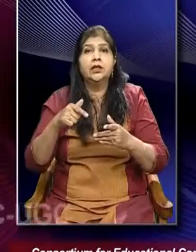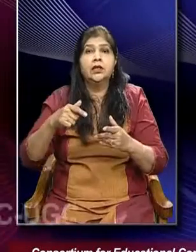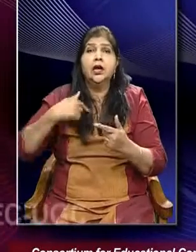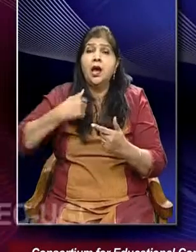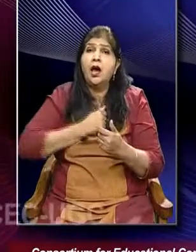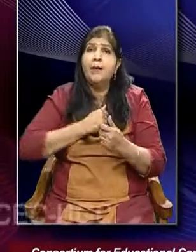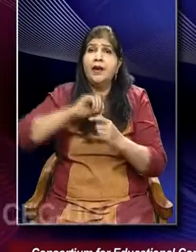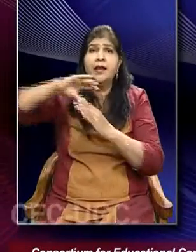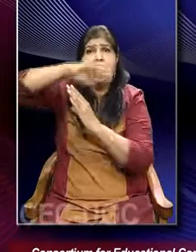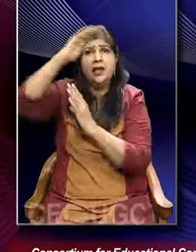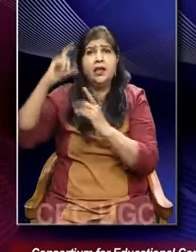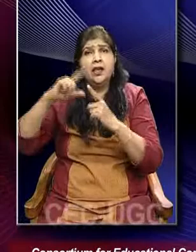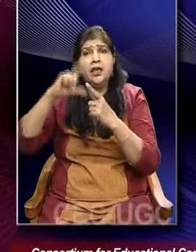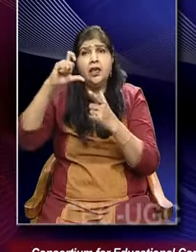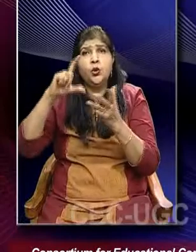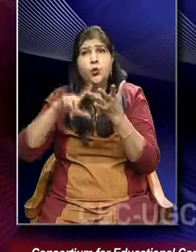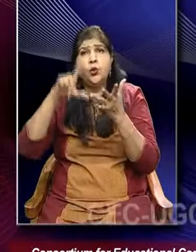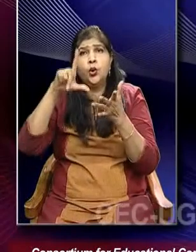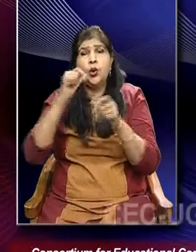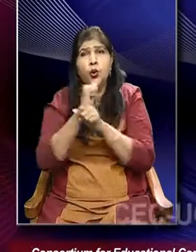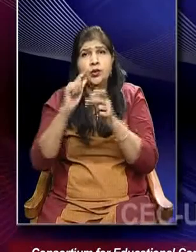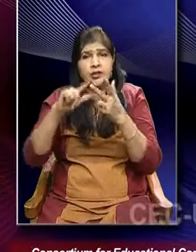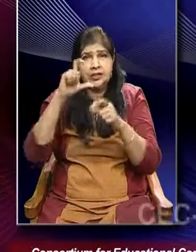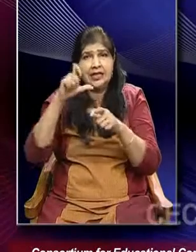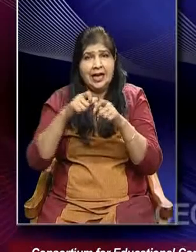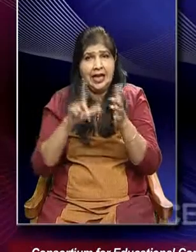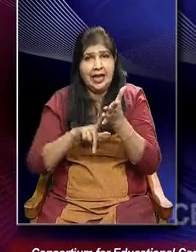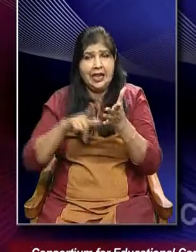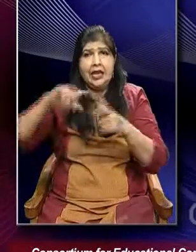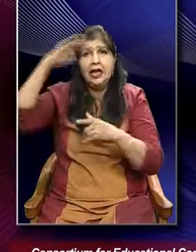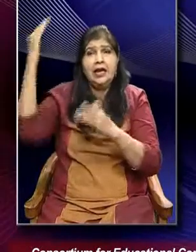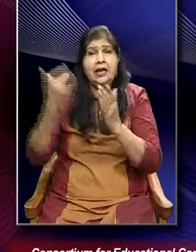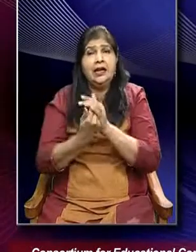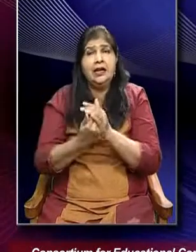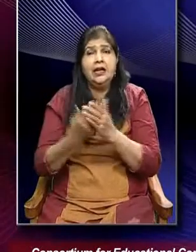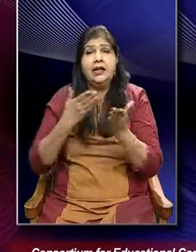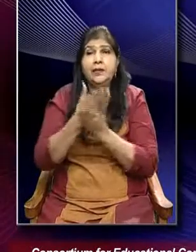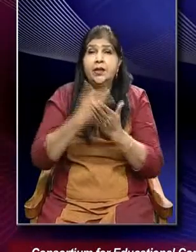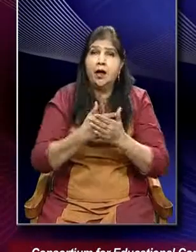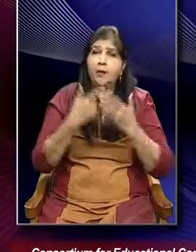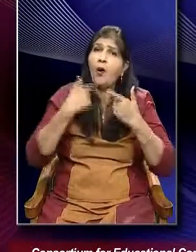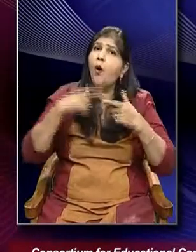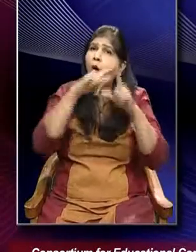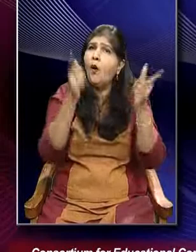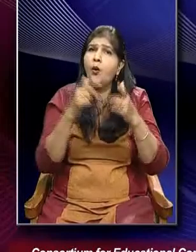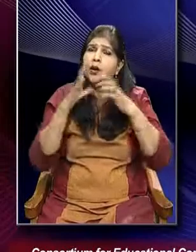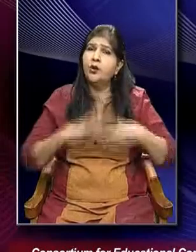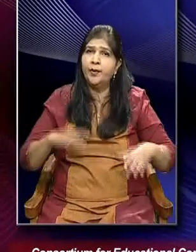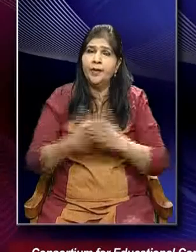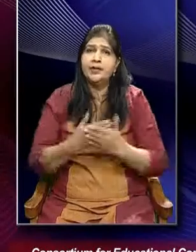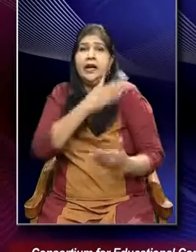ecological dimension of globalization. We all know human beings depend